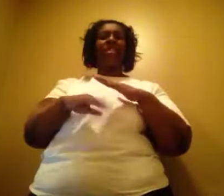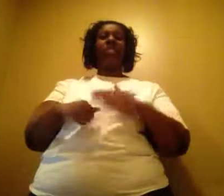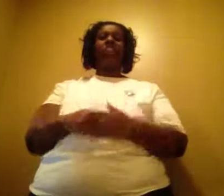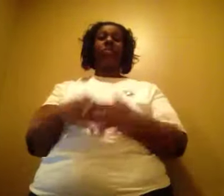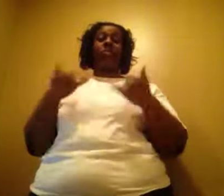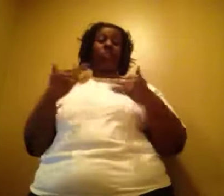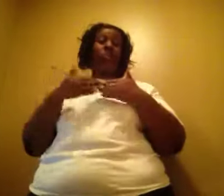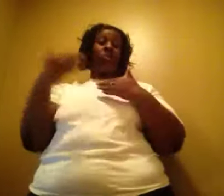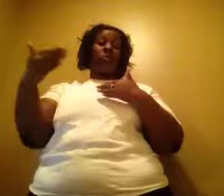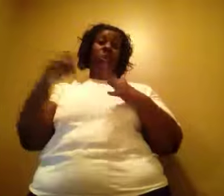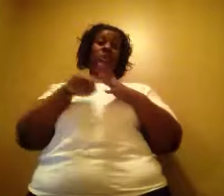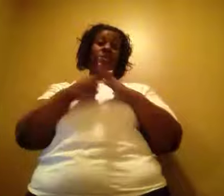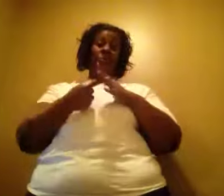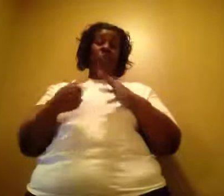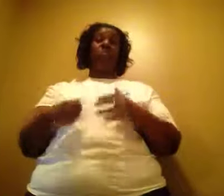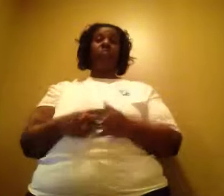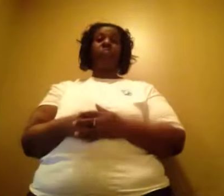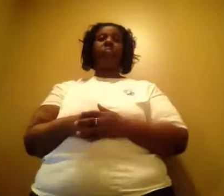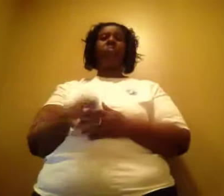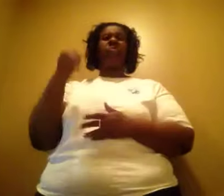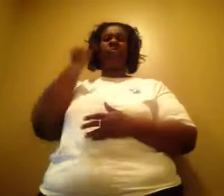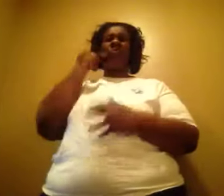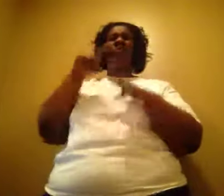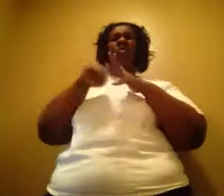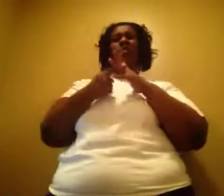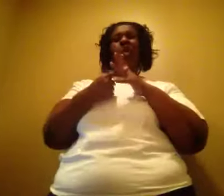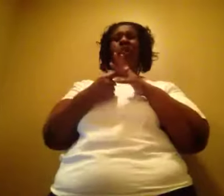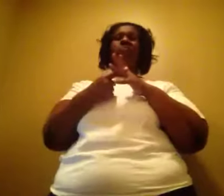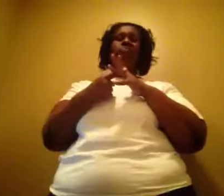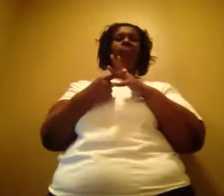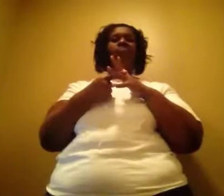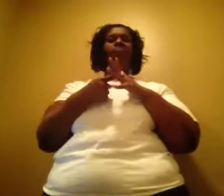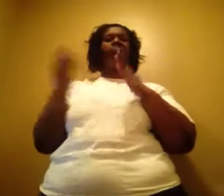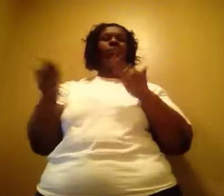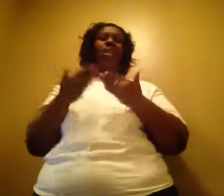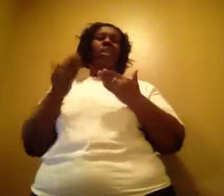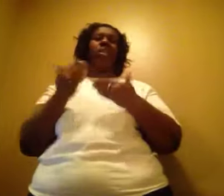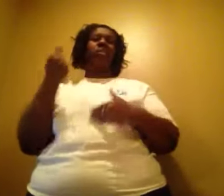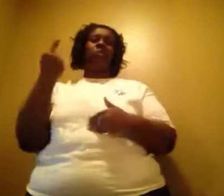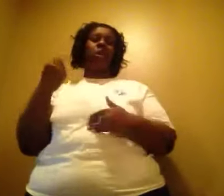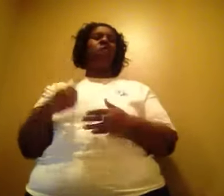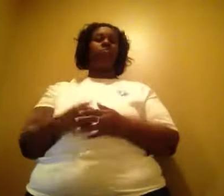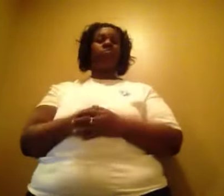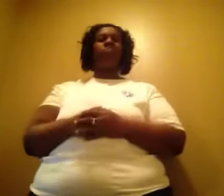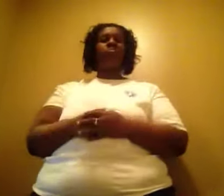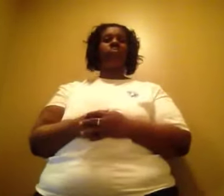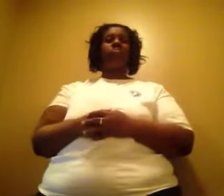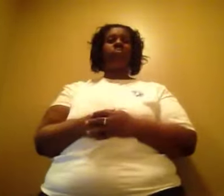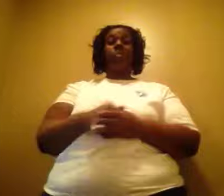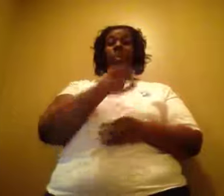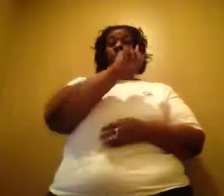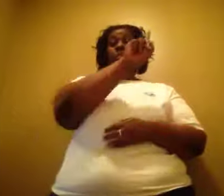problems. Well, let's say I start with an old classic. 1 plus